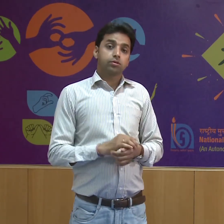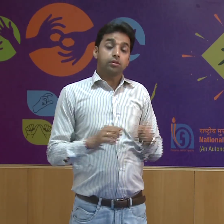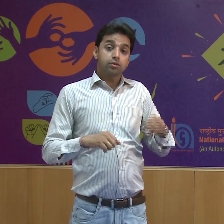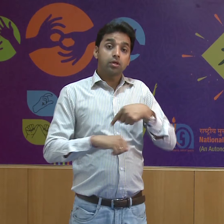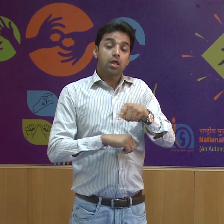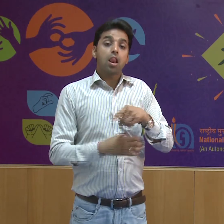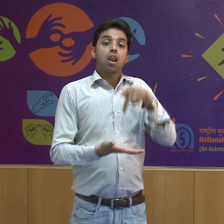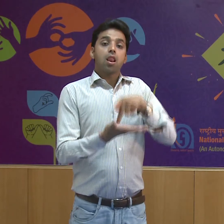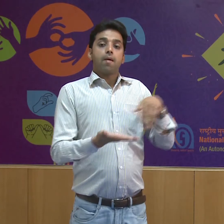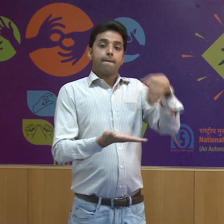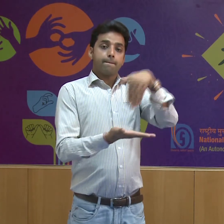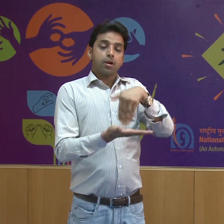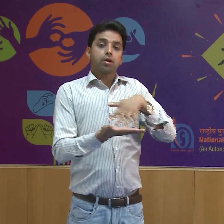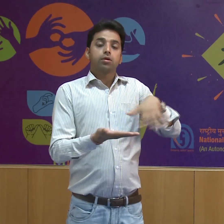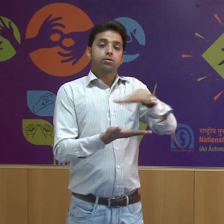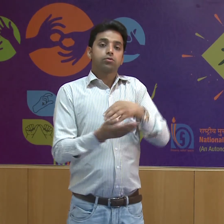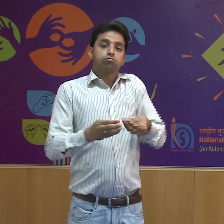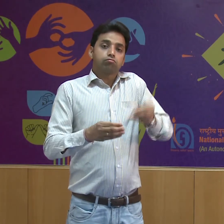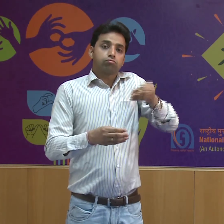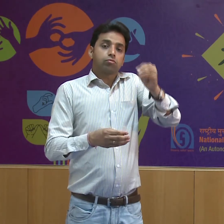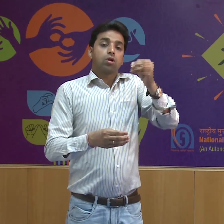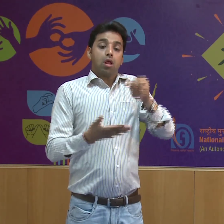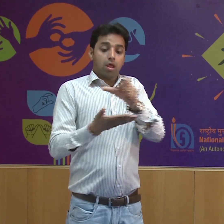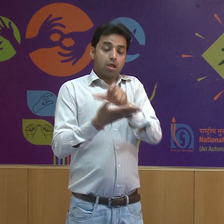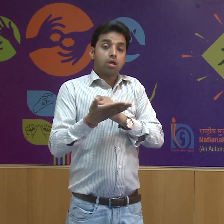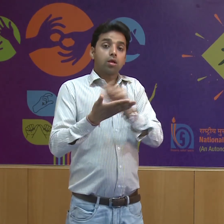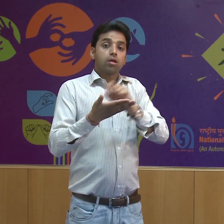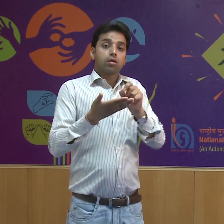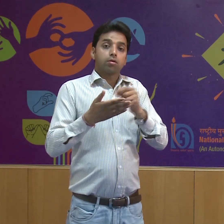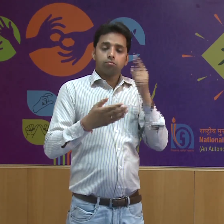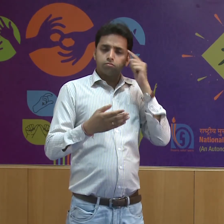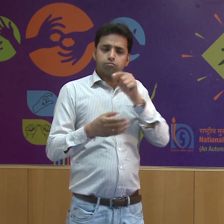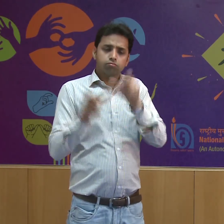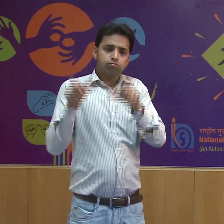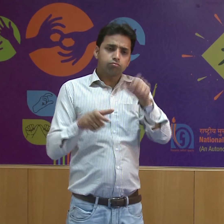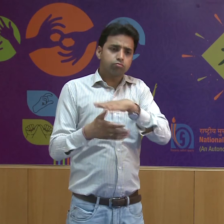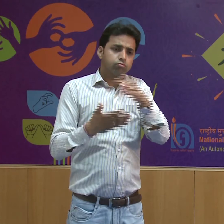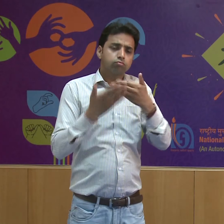This has led to increase in the literacy rate.